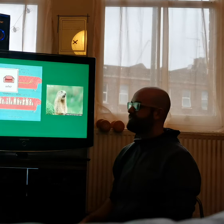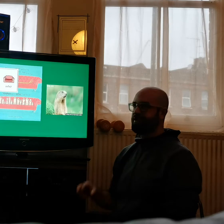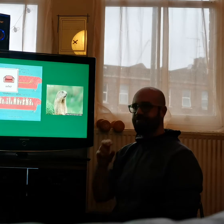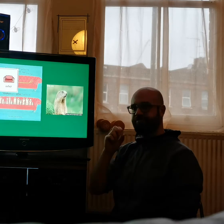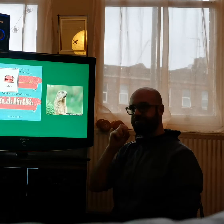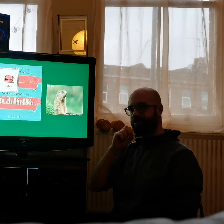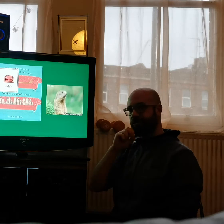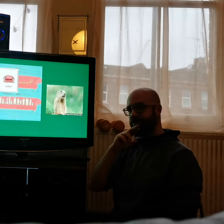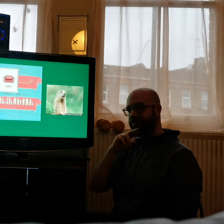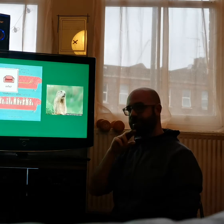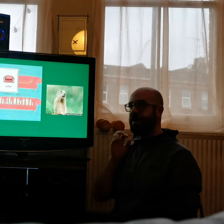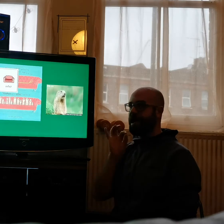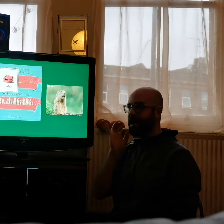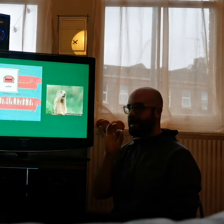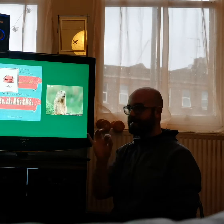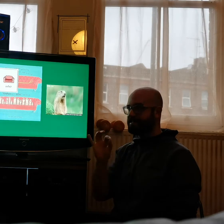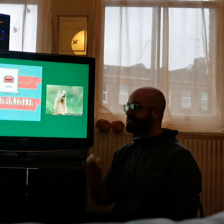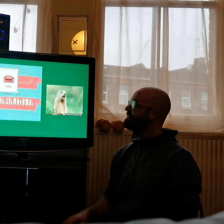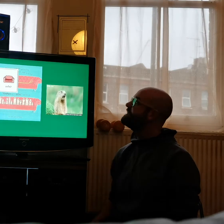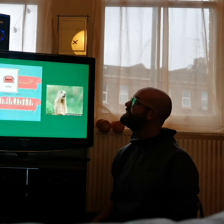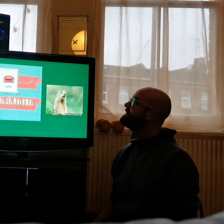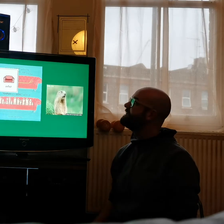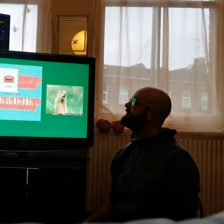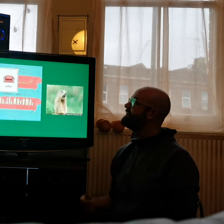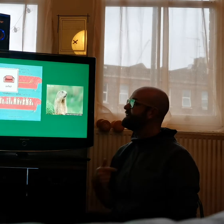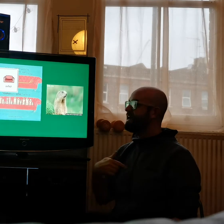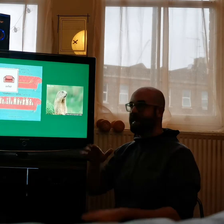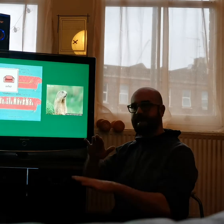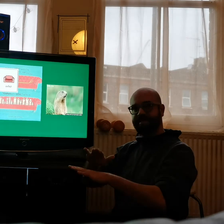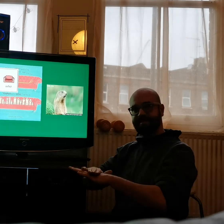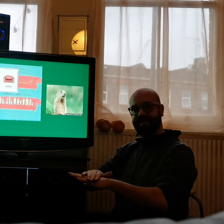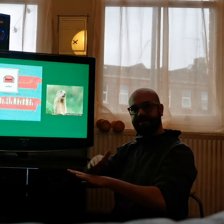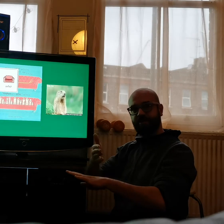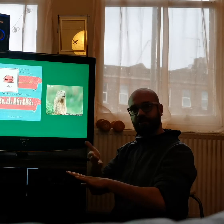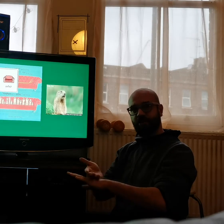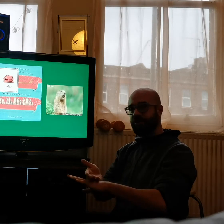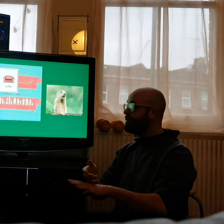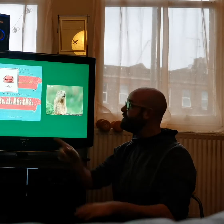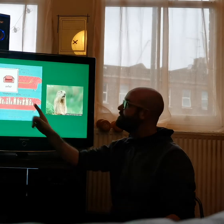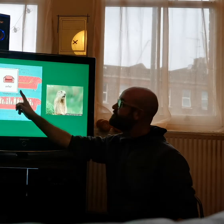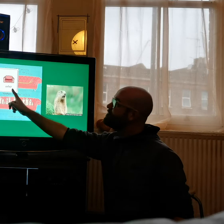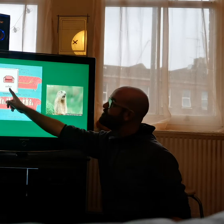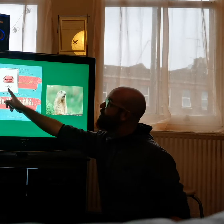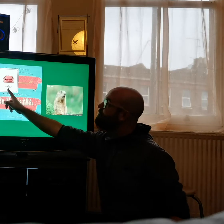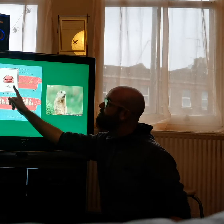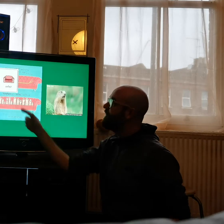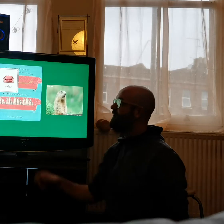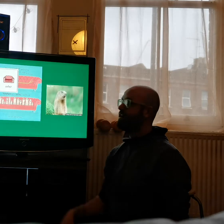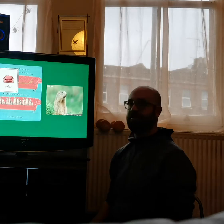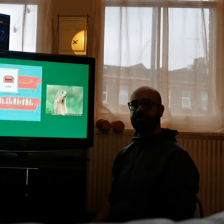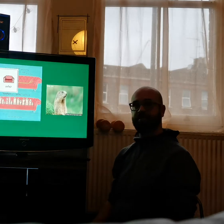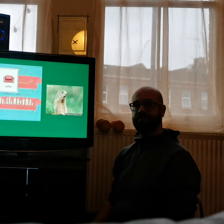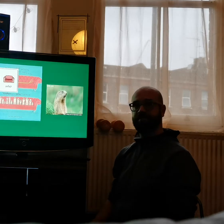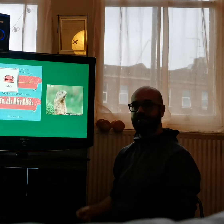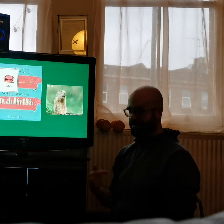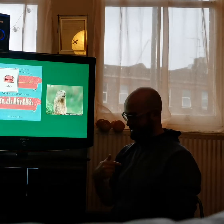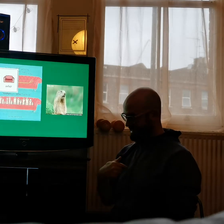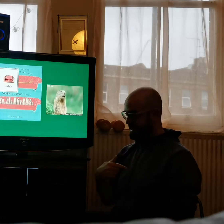The frog asked, Can I sit on sofa? Can